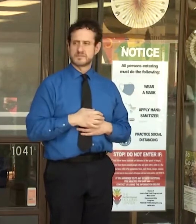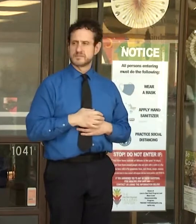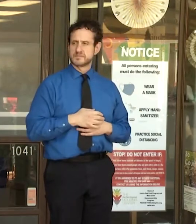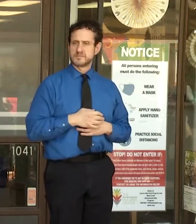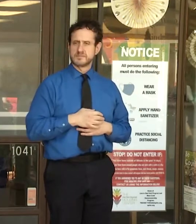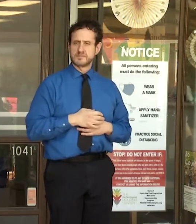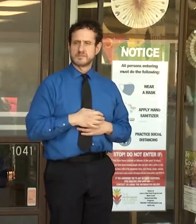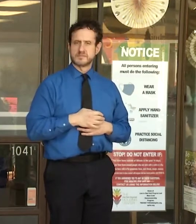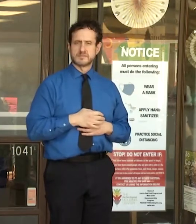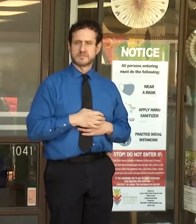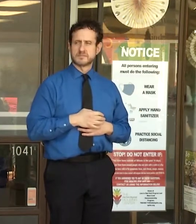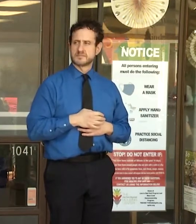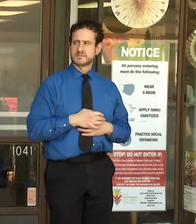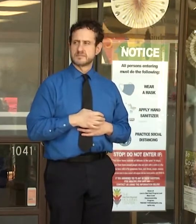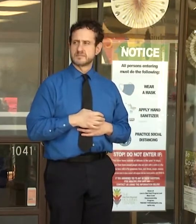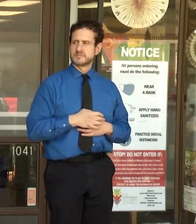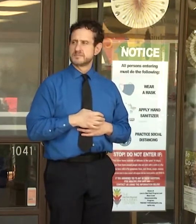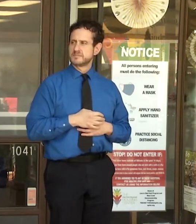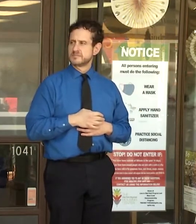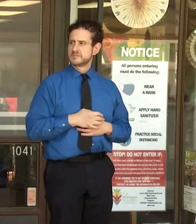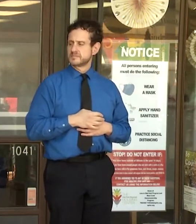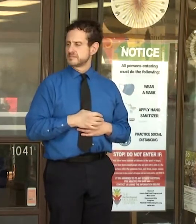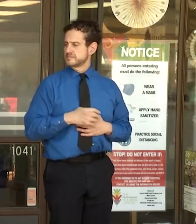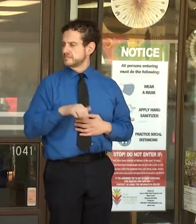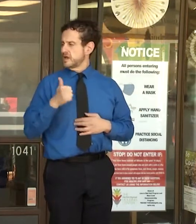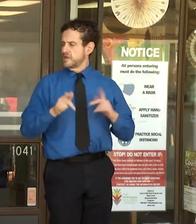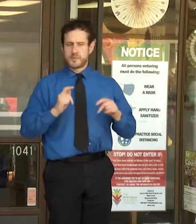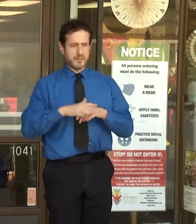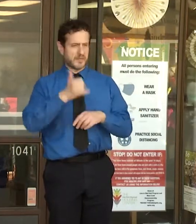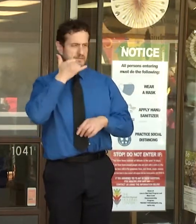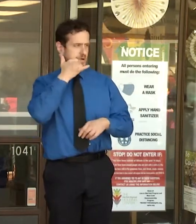All right. Who else is present who has a question?